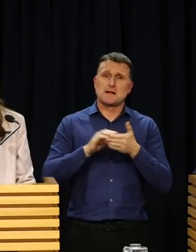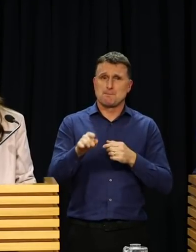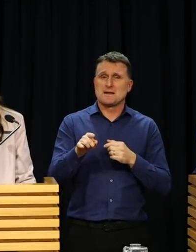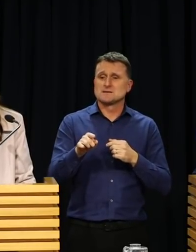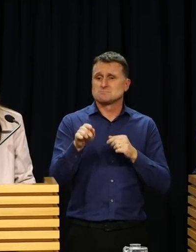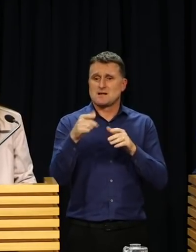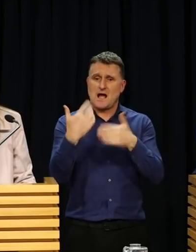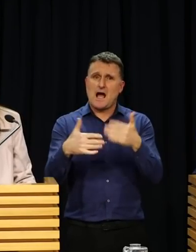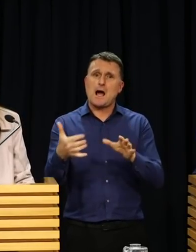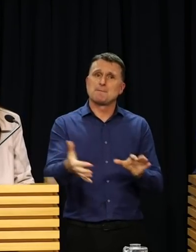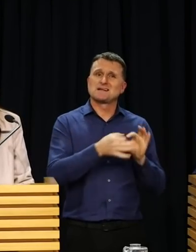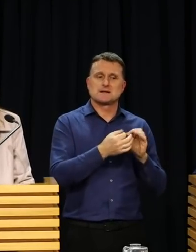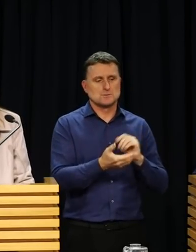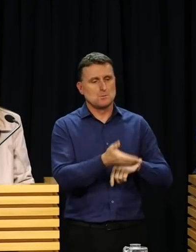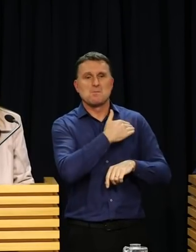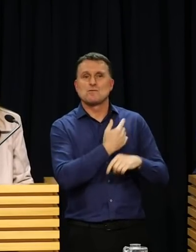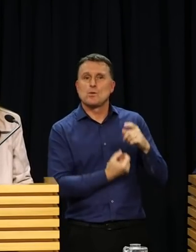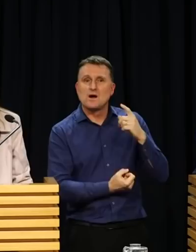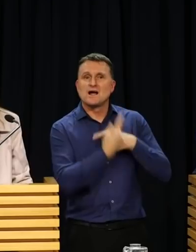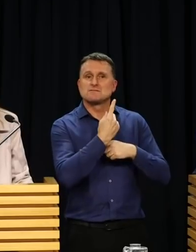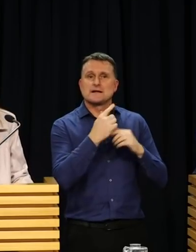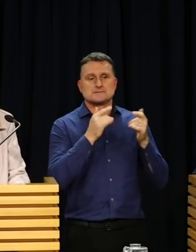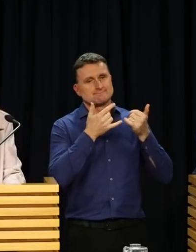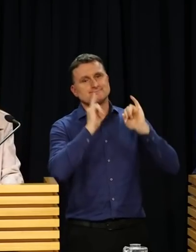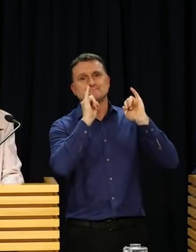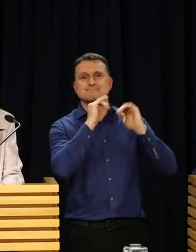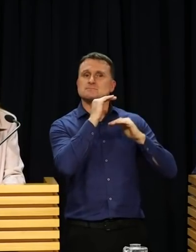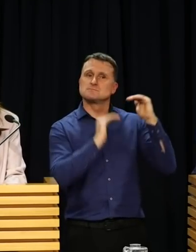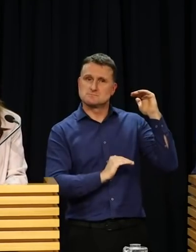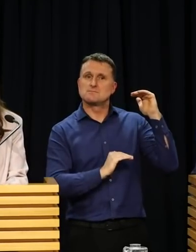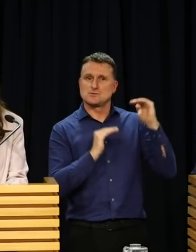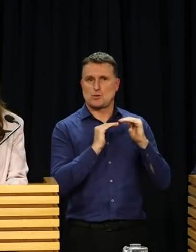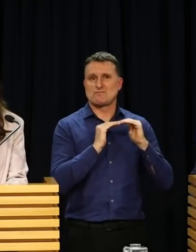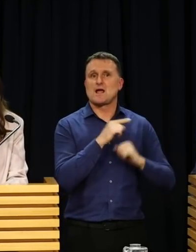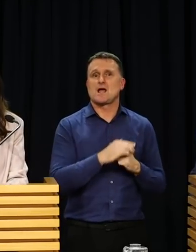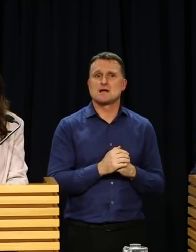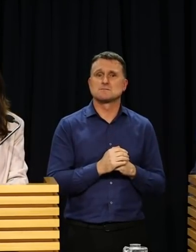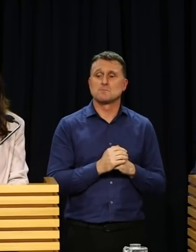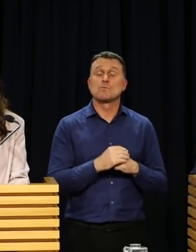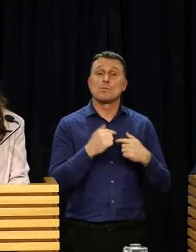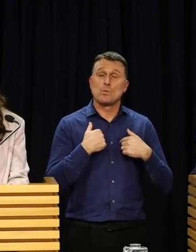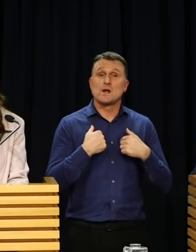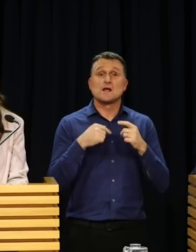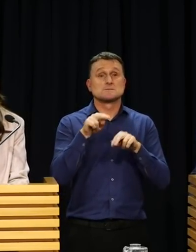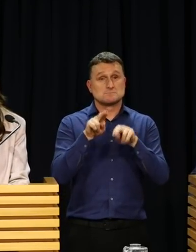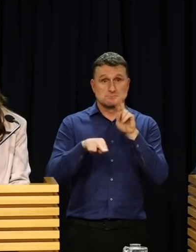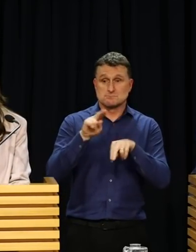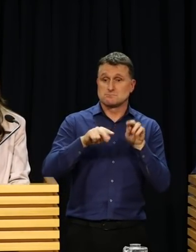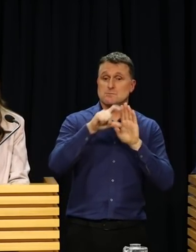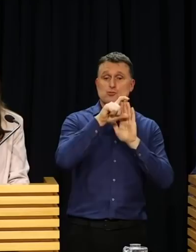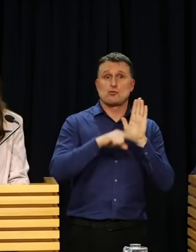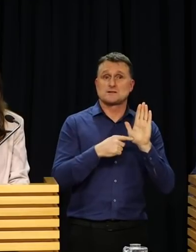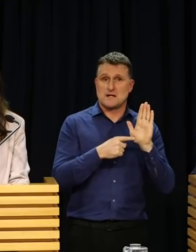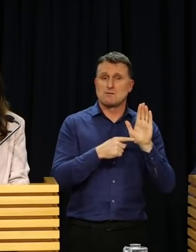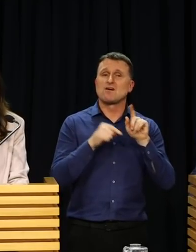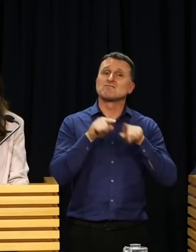causally connected to a past injustice. The established criteria has been used in assessing the merits of previous government apologies,